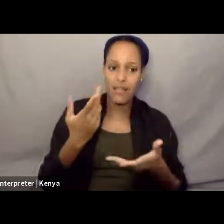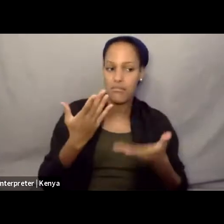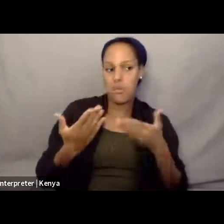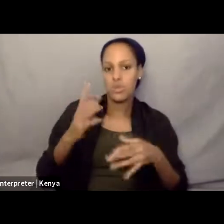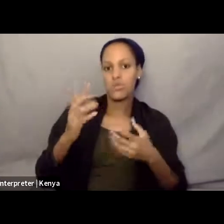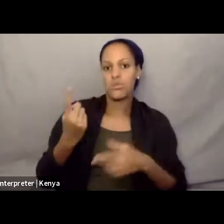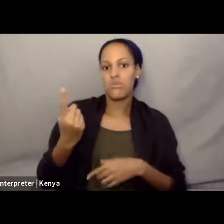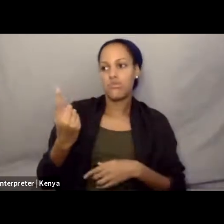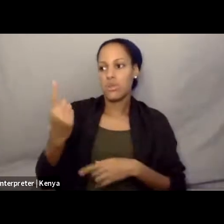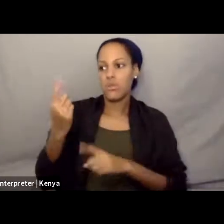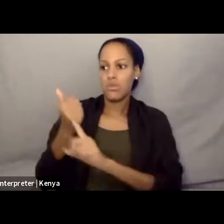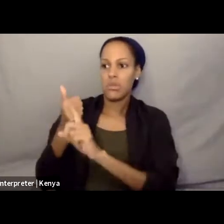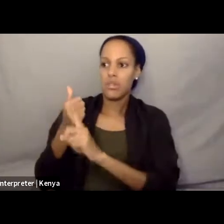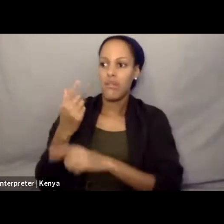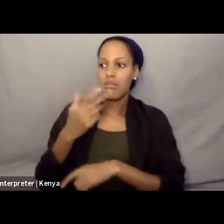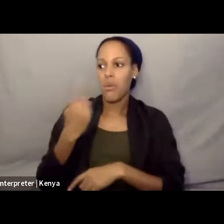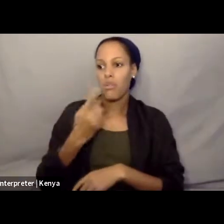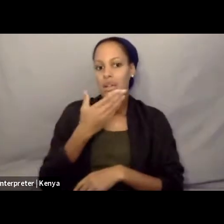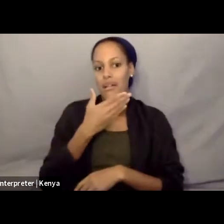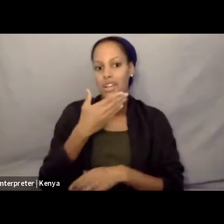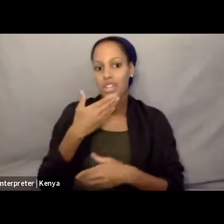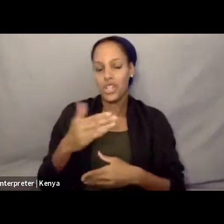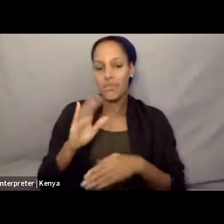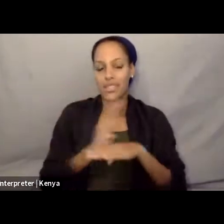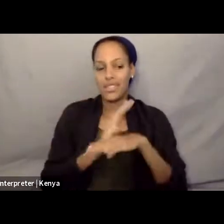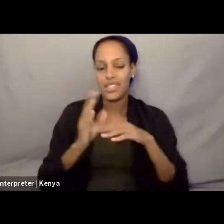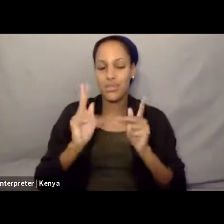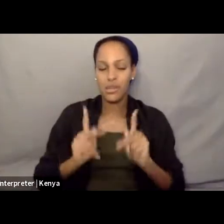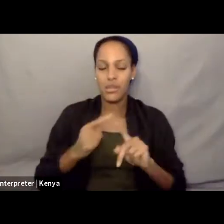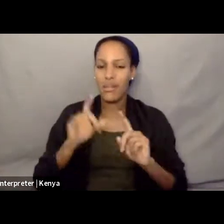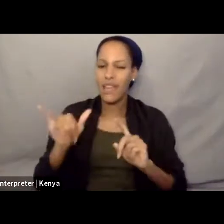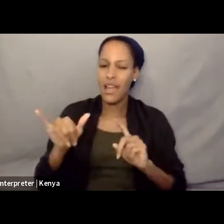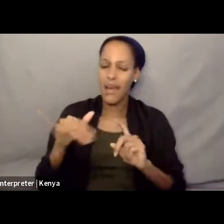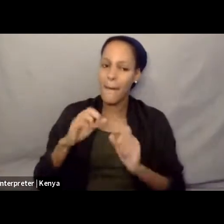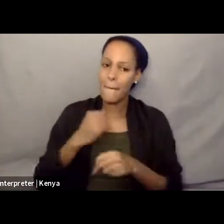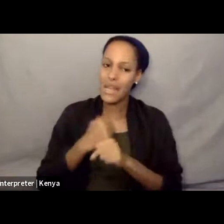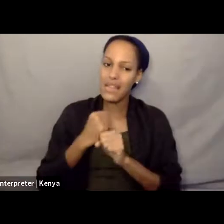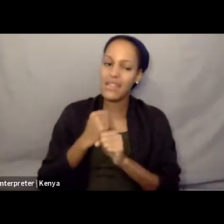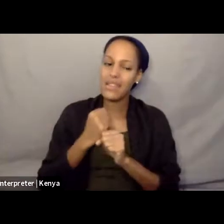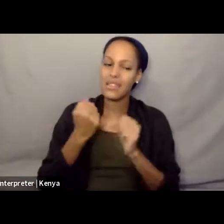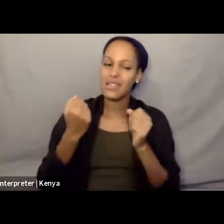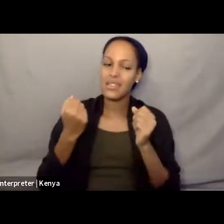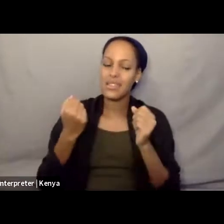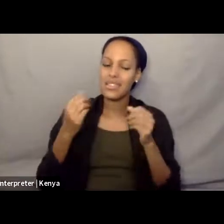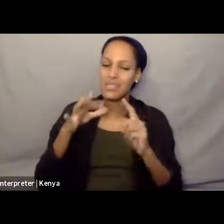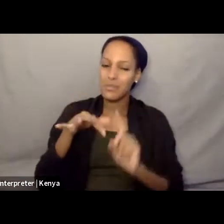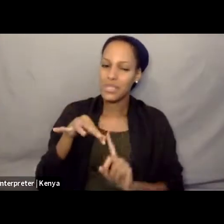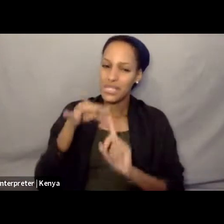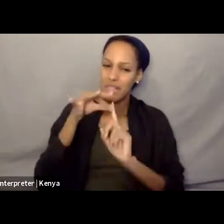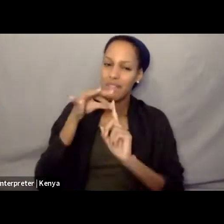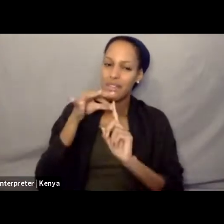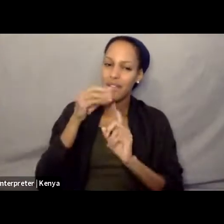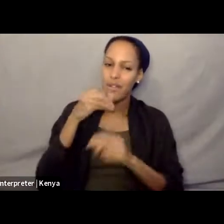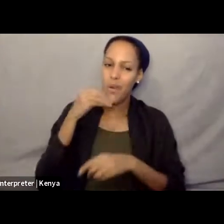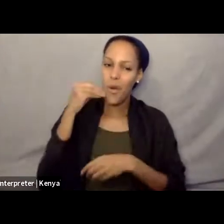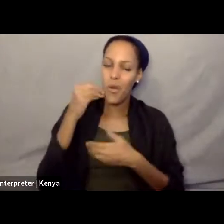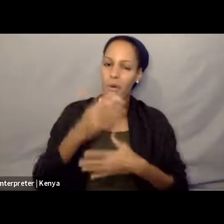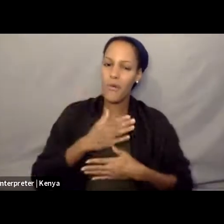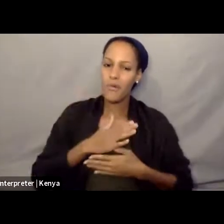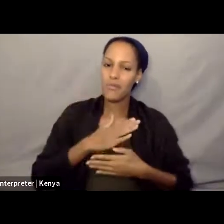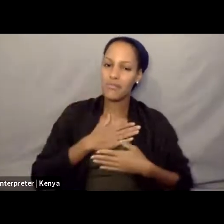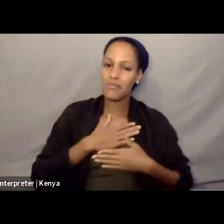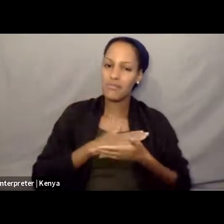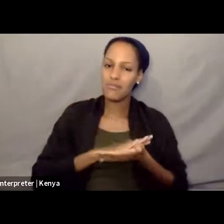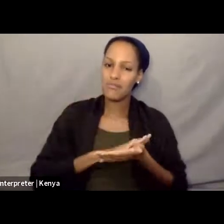business person. But that Sunday made it precise and kind of holy. Like maybe she was praying for me.